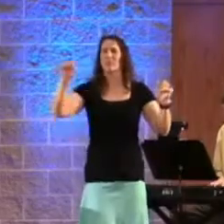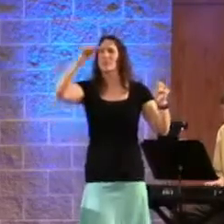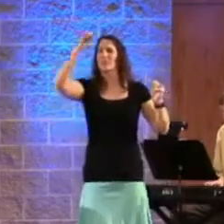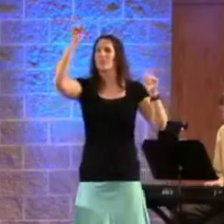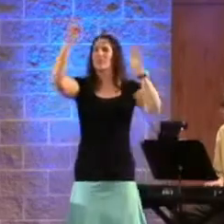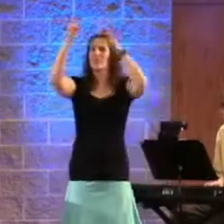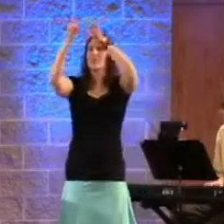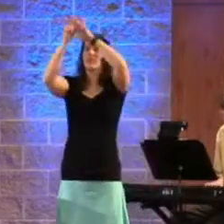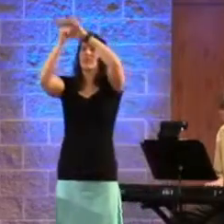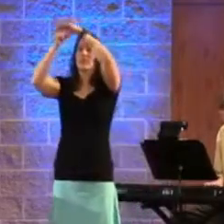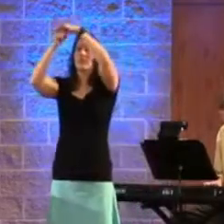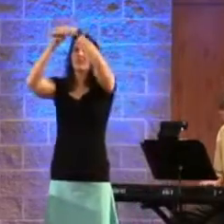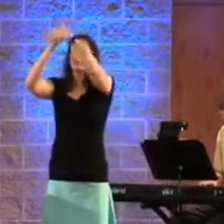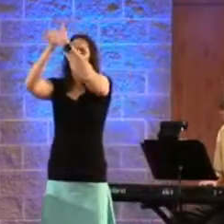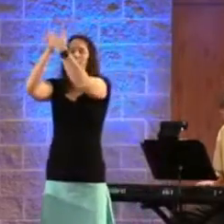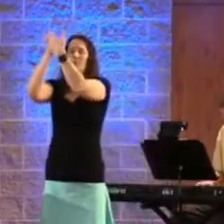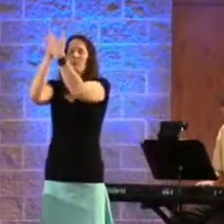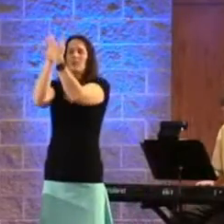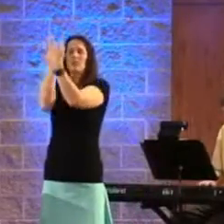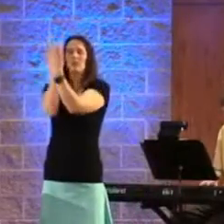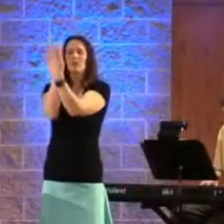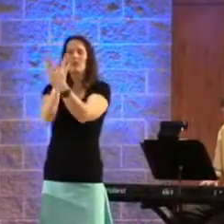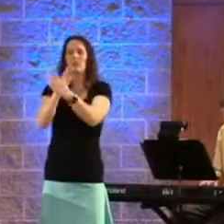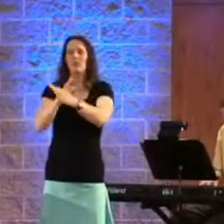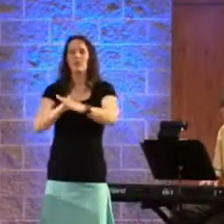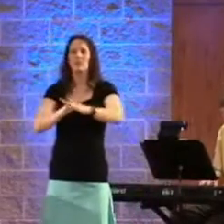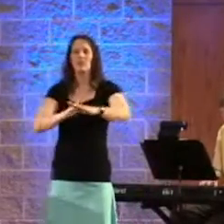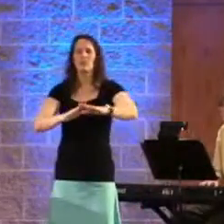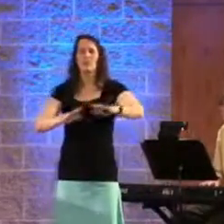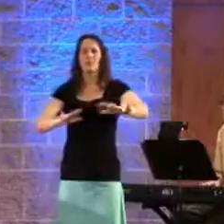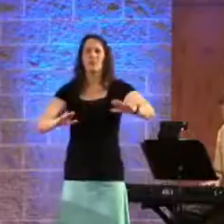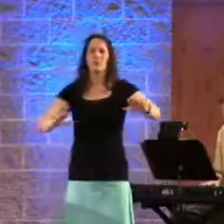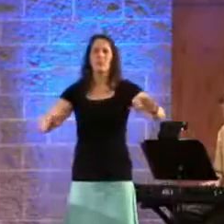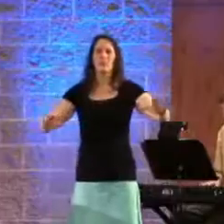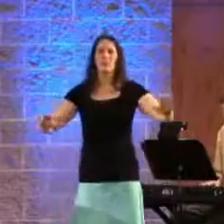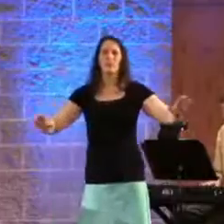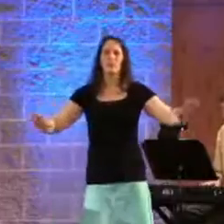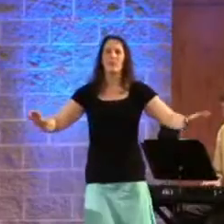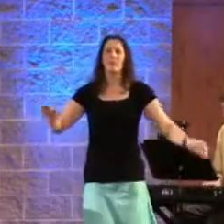the sun forbear to